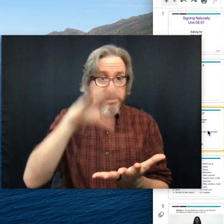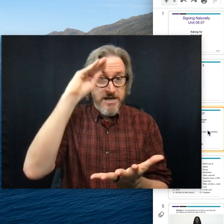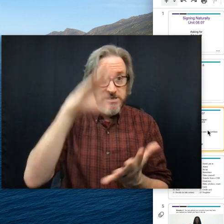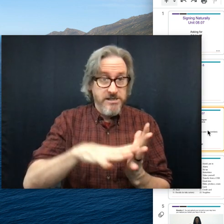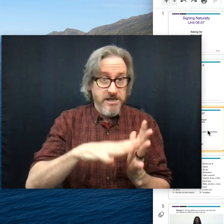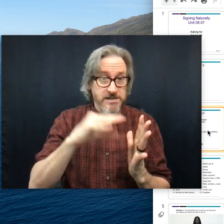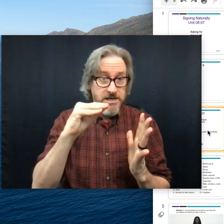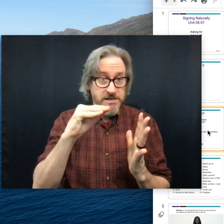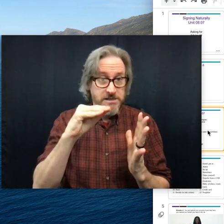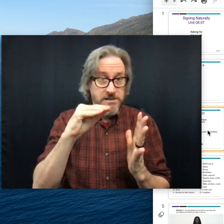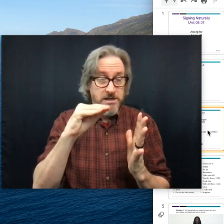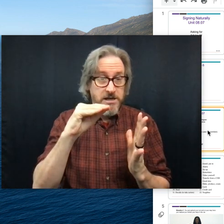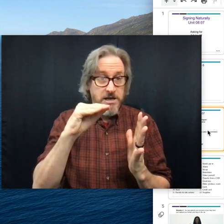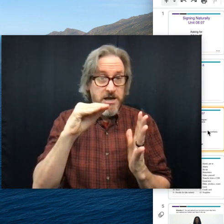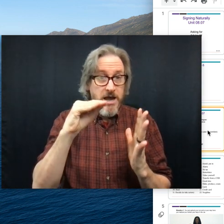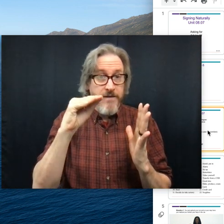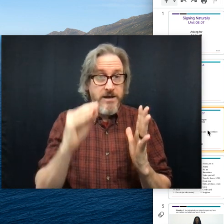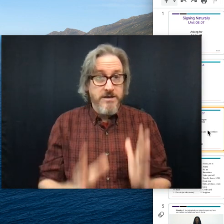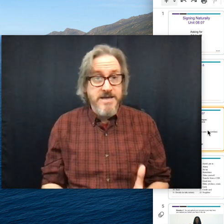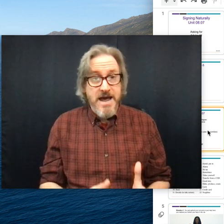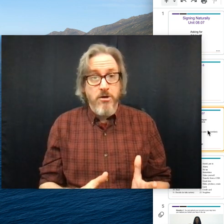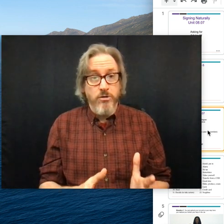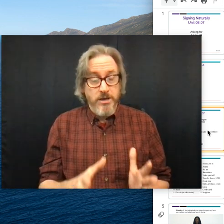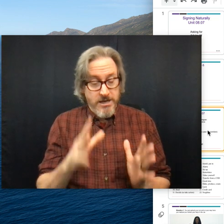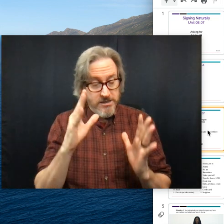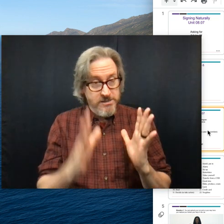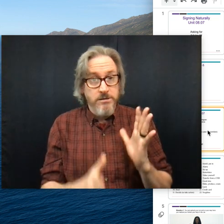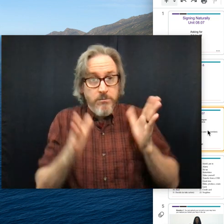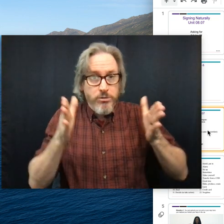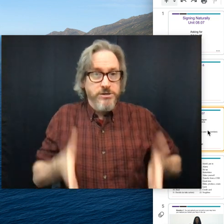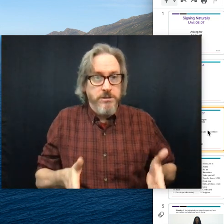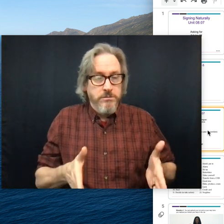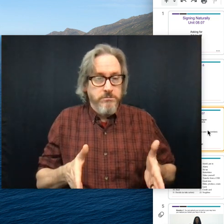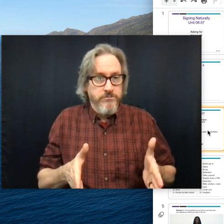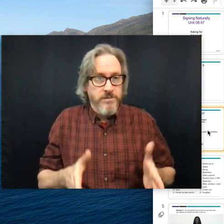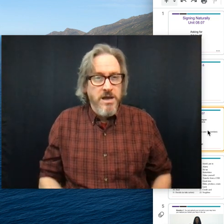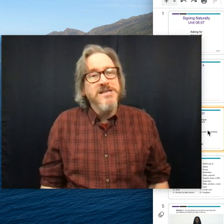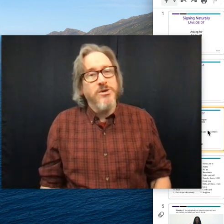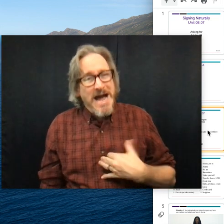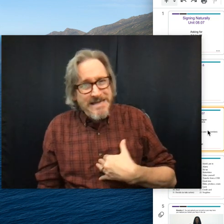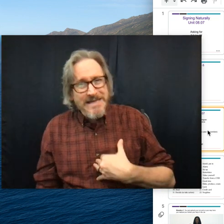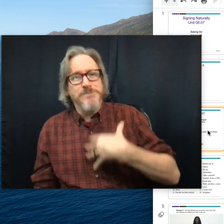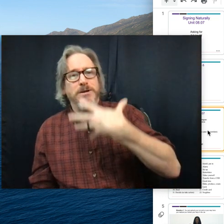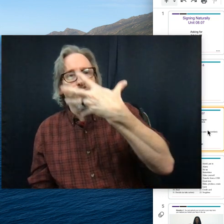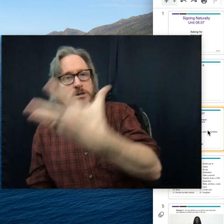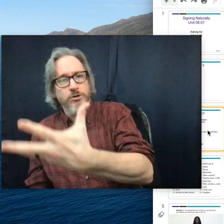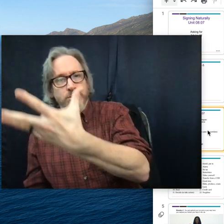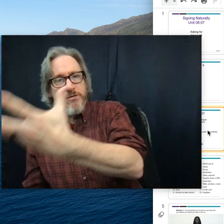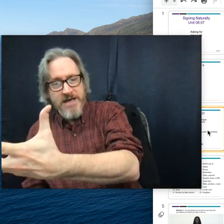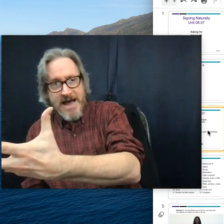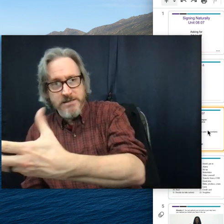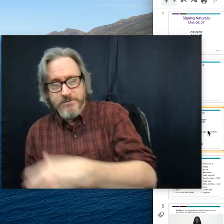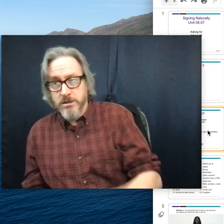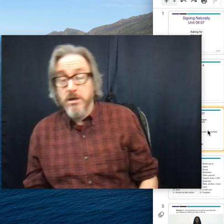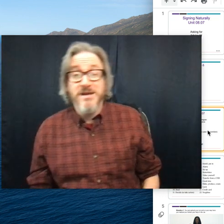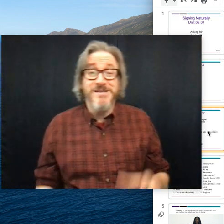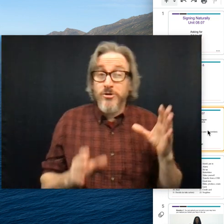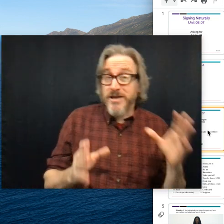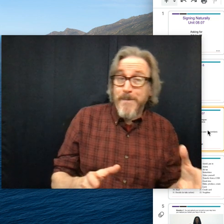it's this is this, and then down is person. So I think it's better to learn